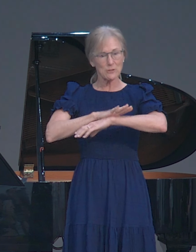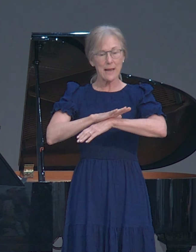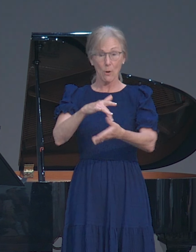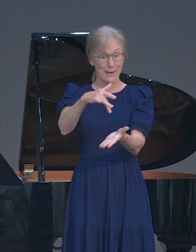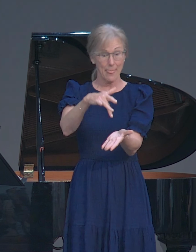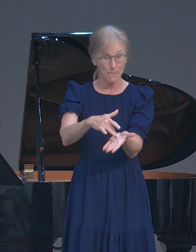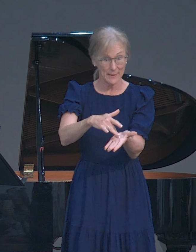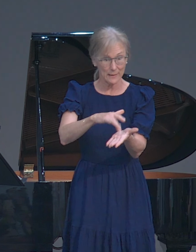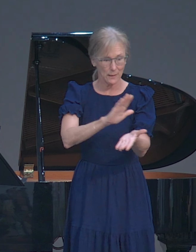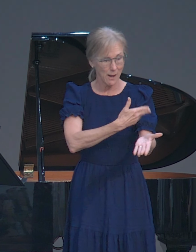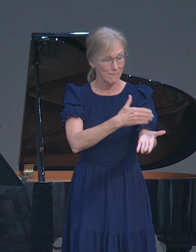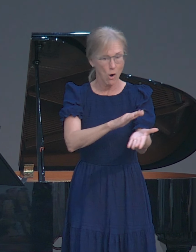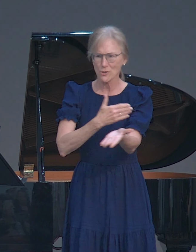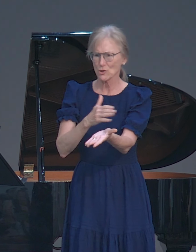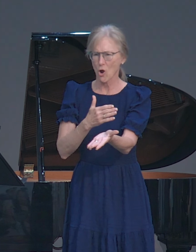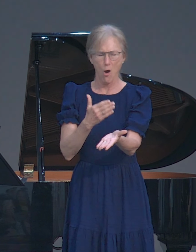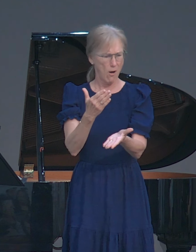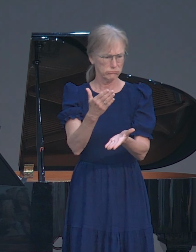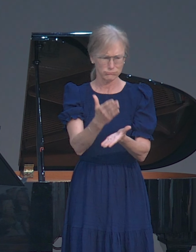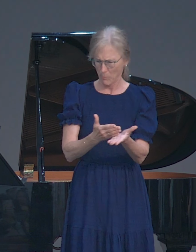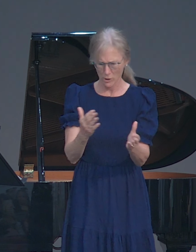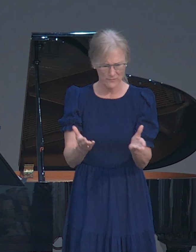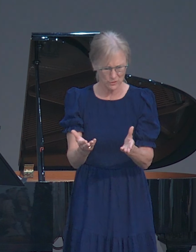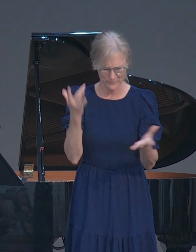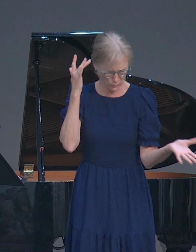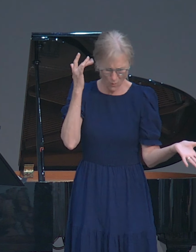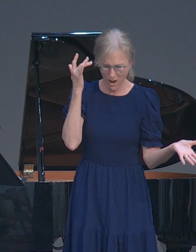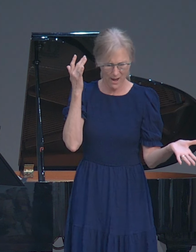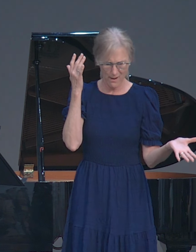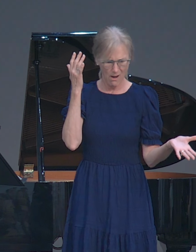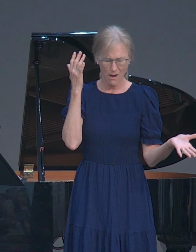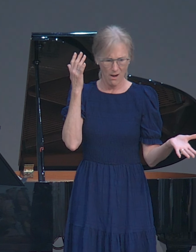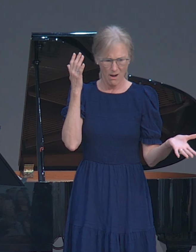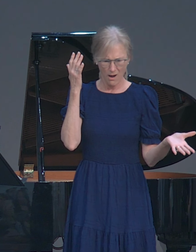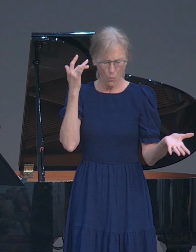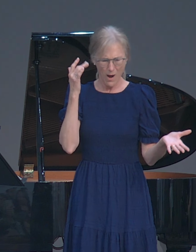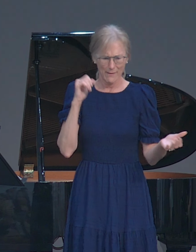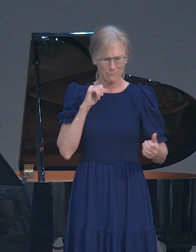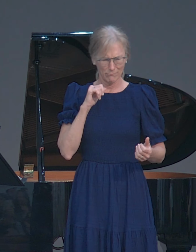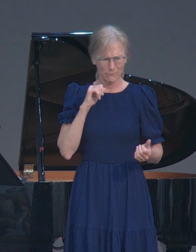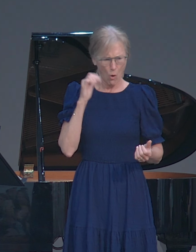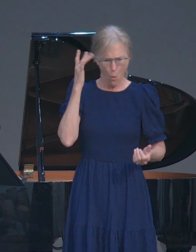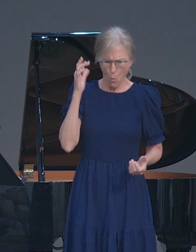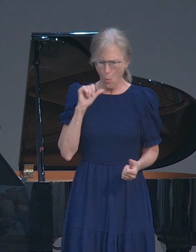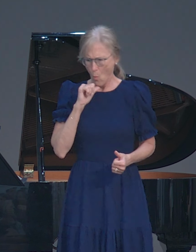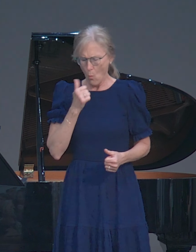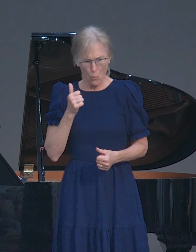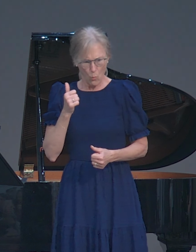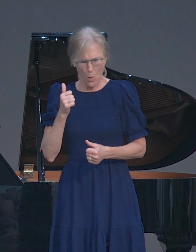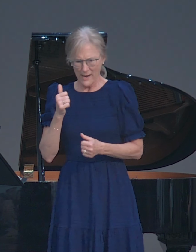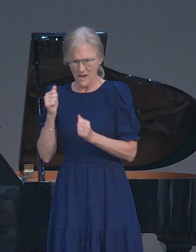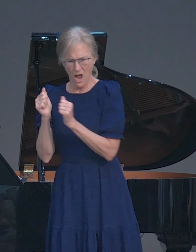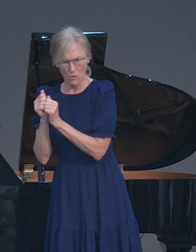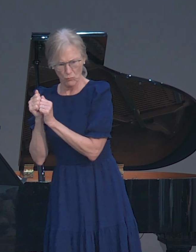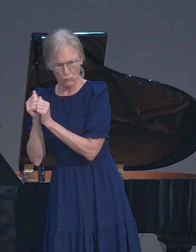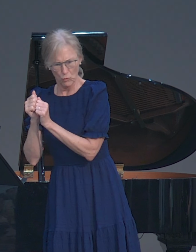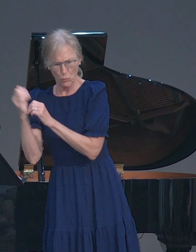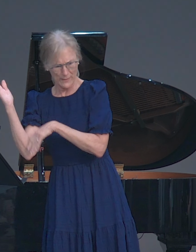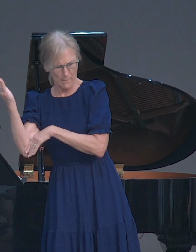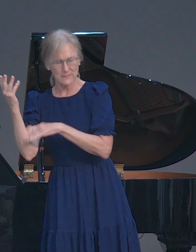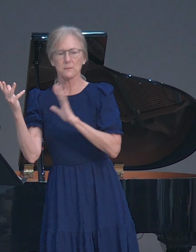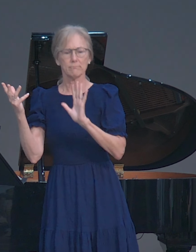that? Why do we do it during the songs and instead of doing it alongside the sermon? Well, from a liturgy standpoint, we do it this